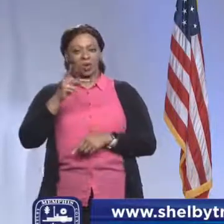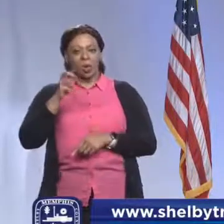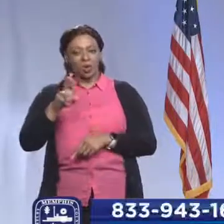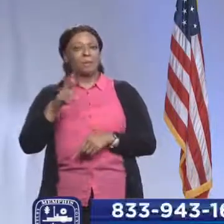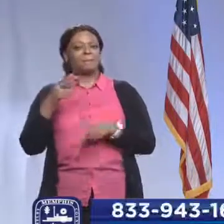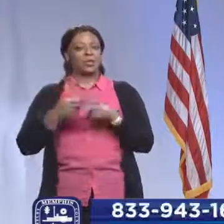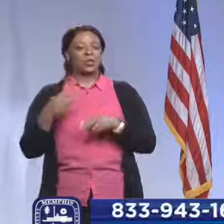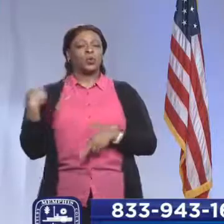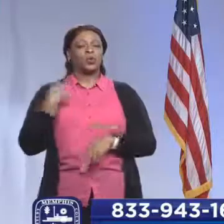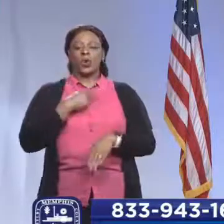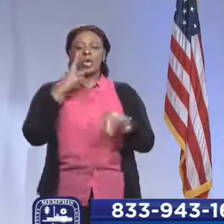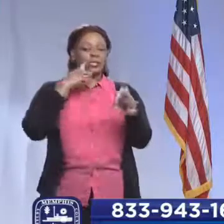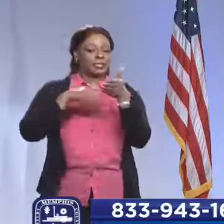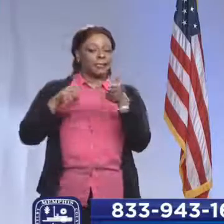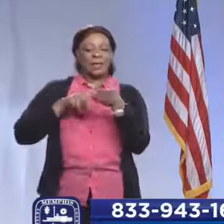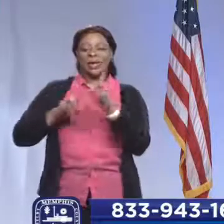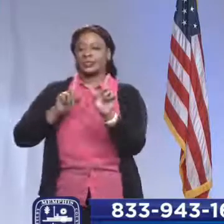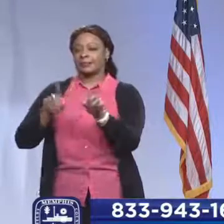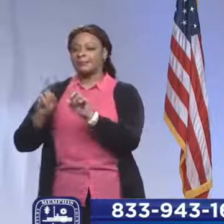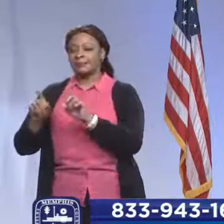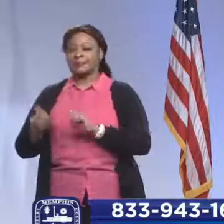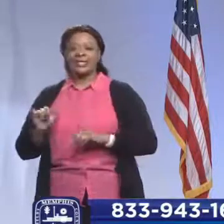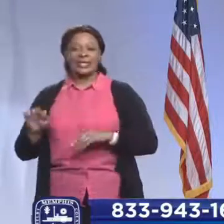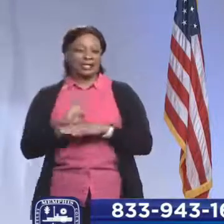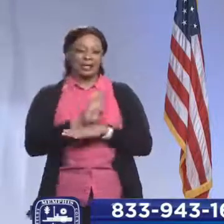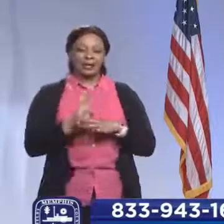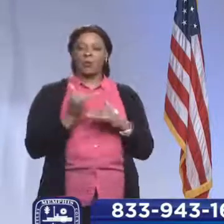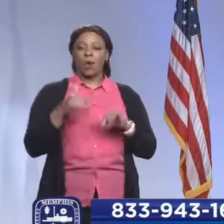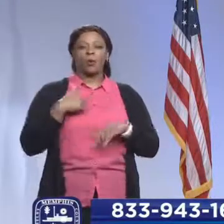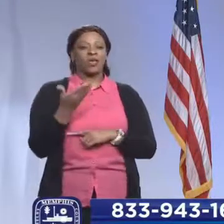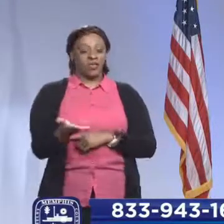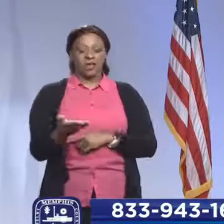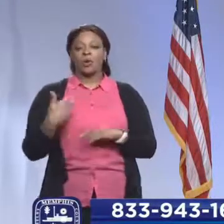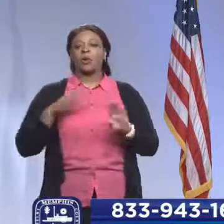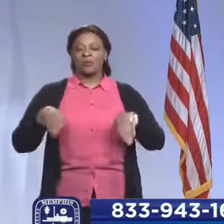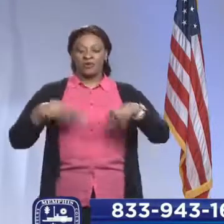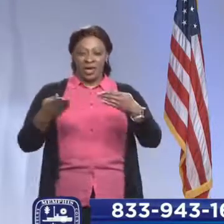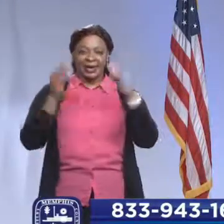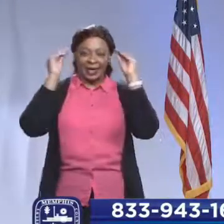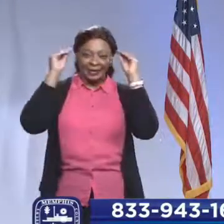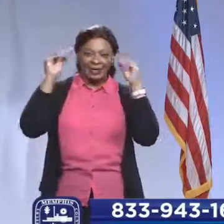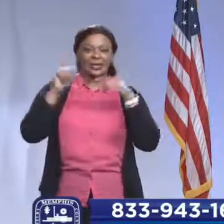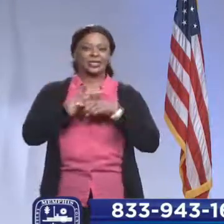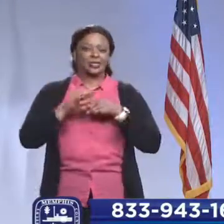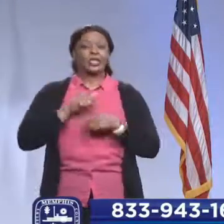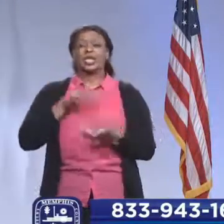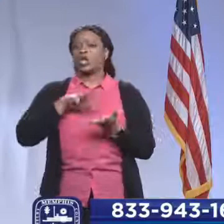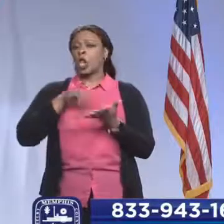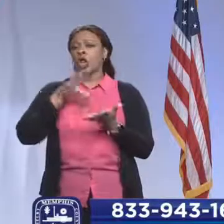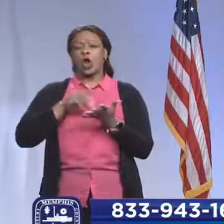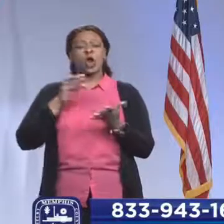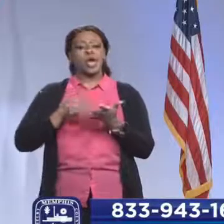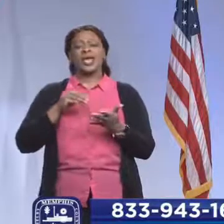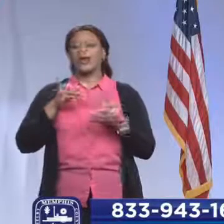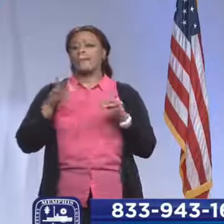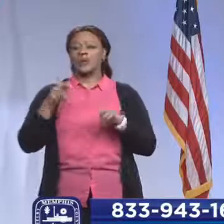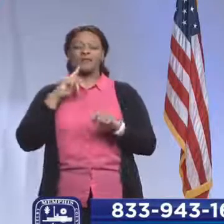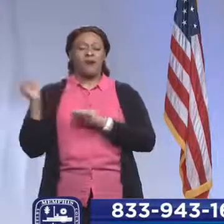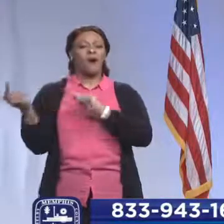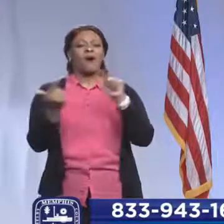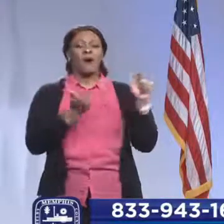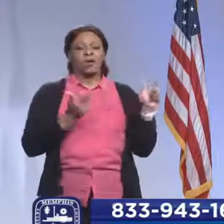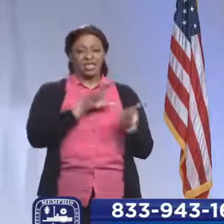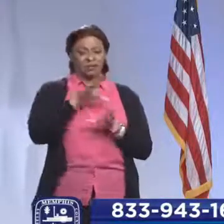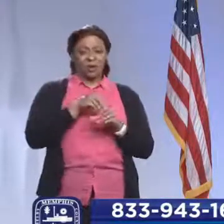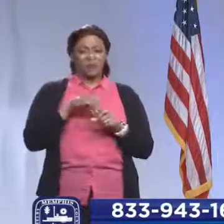are inspecting these establishments while we are there, and we are providing education. This is a learning curve for everyone involved, and to make